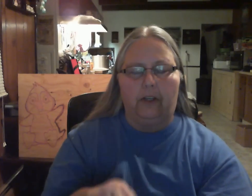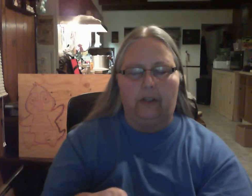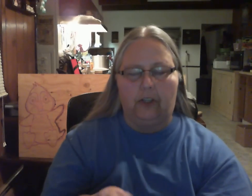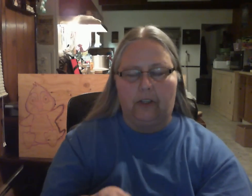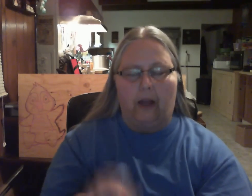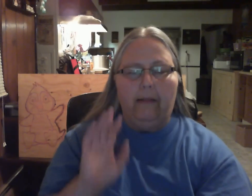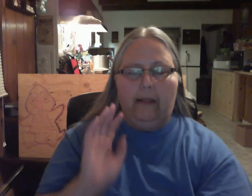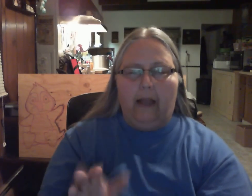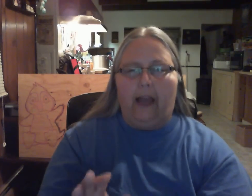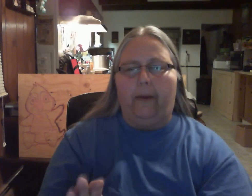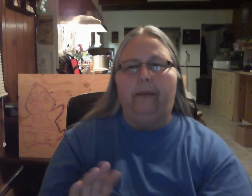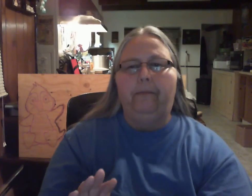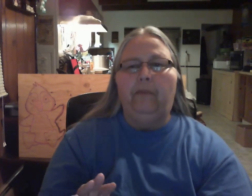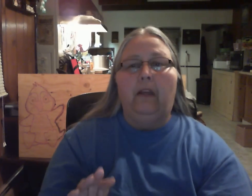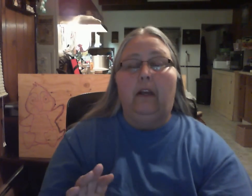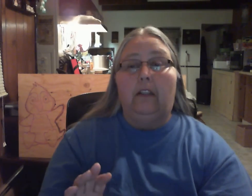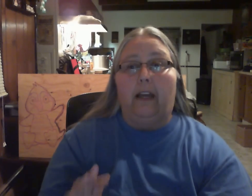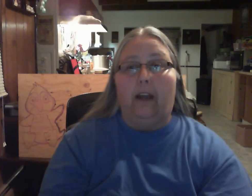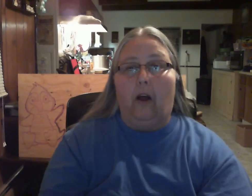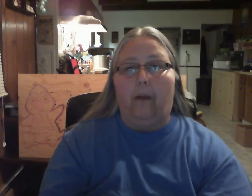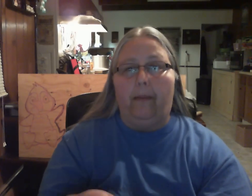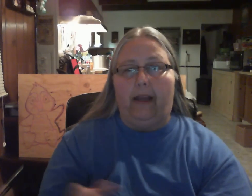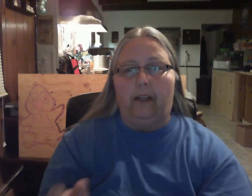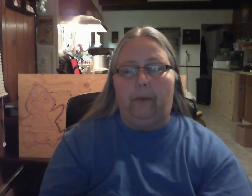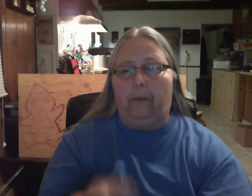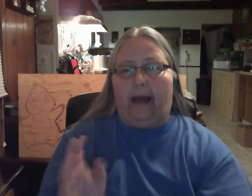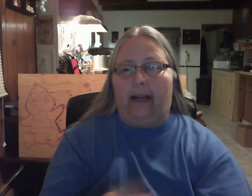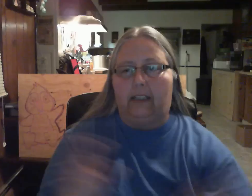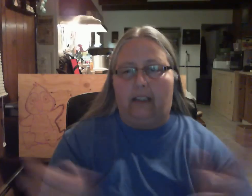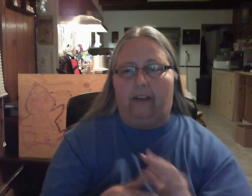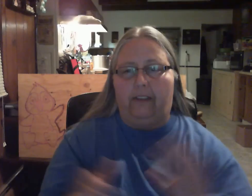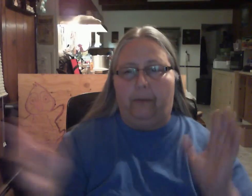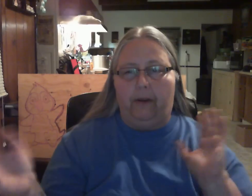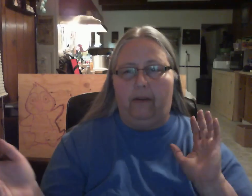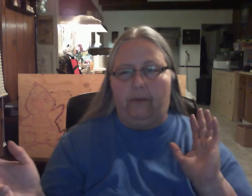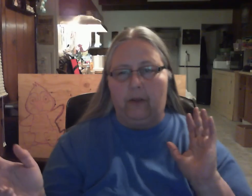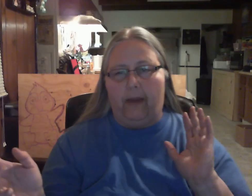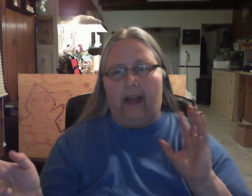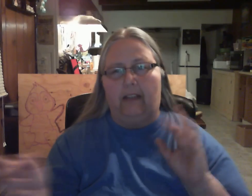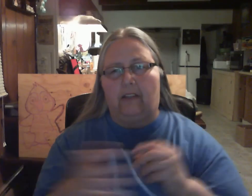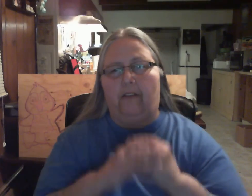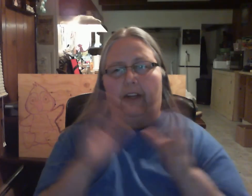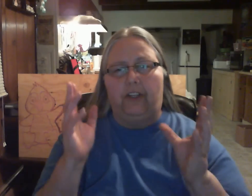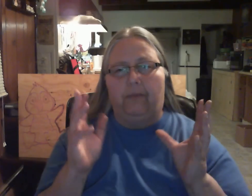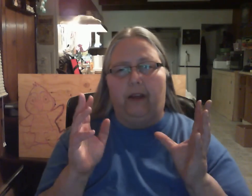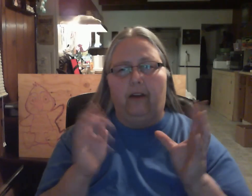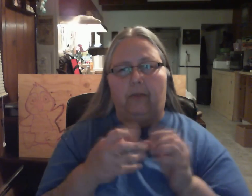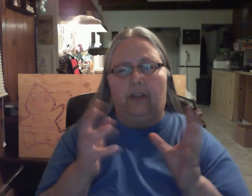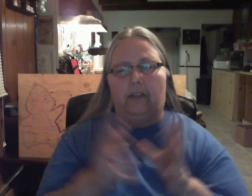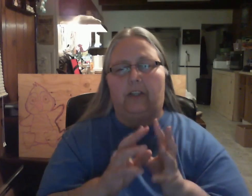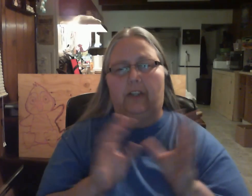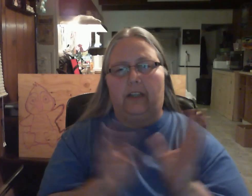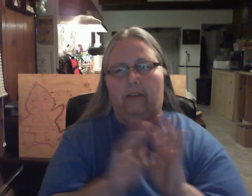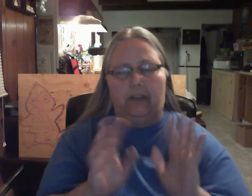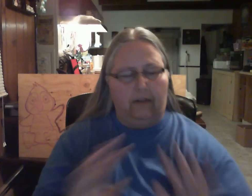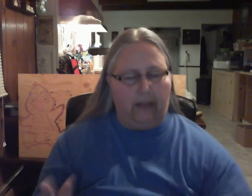a jigsaw anyway so i get home i'm making this big pot of stuff that i'm putting in freezer bags it's all veggies from the garden with sausage etc etc etc